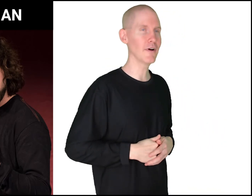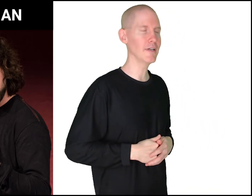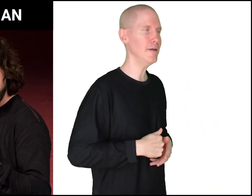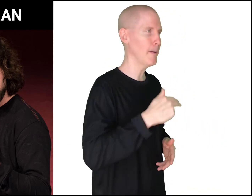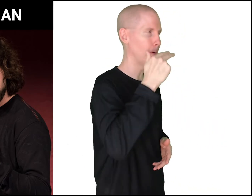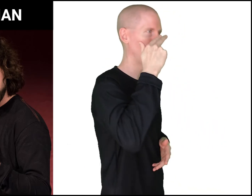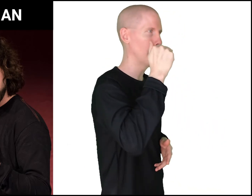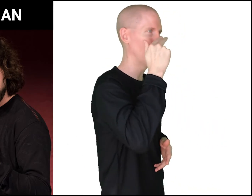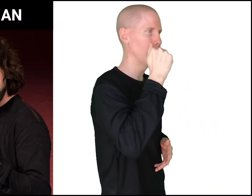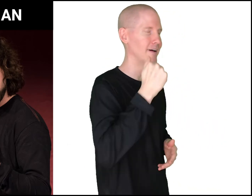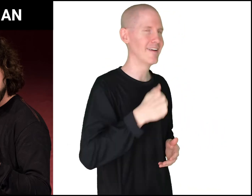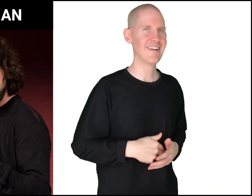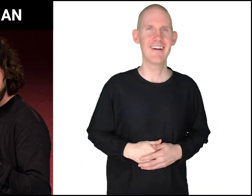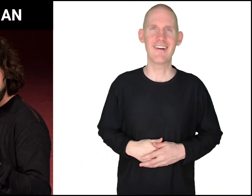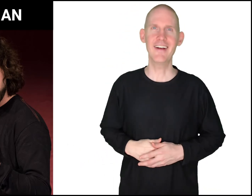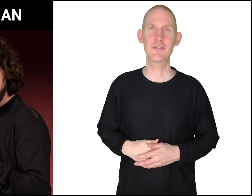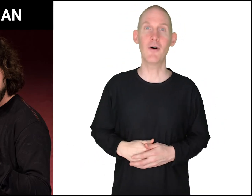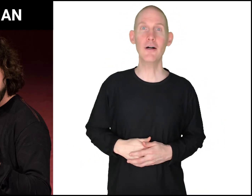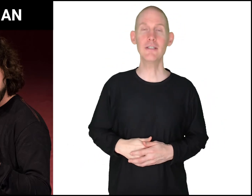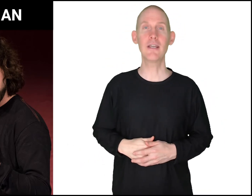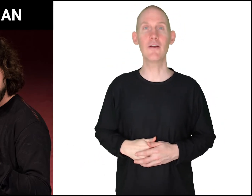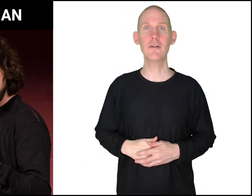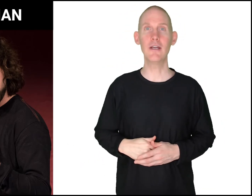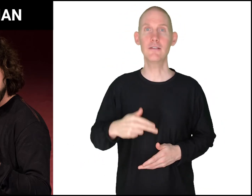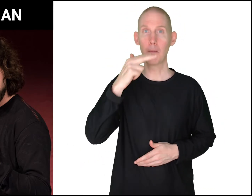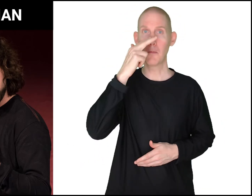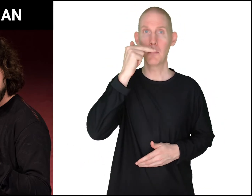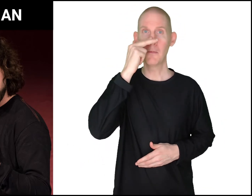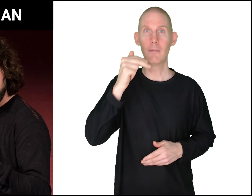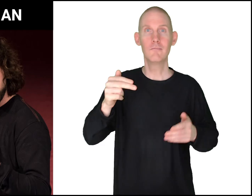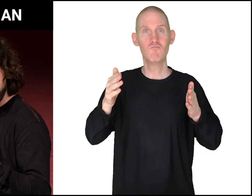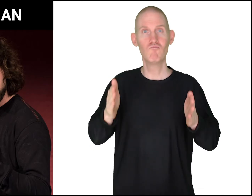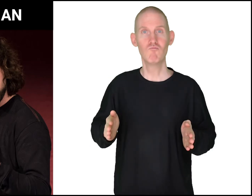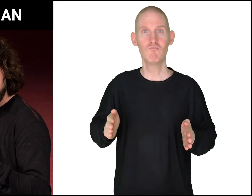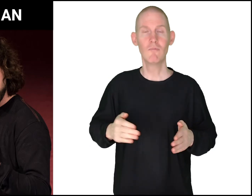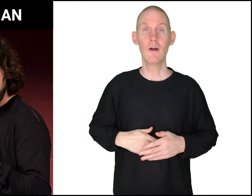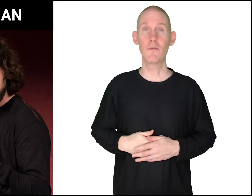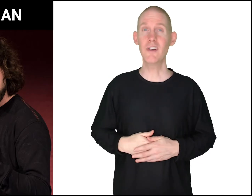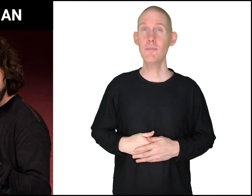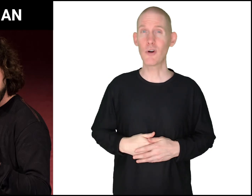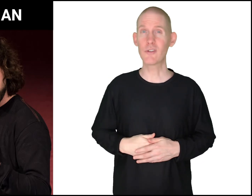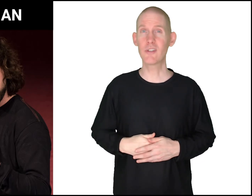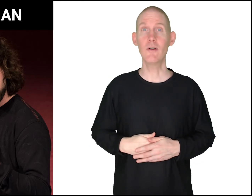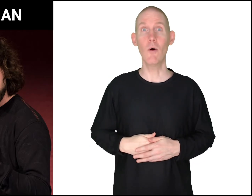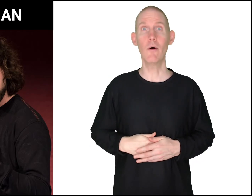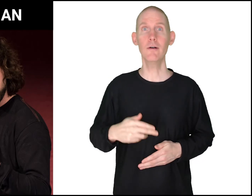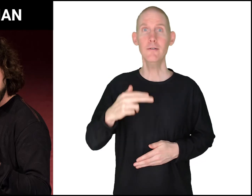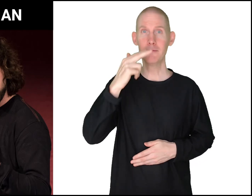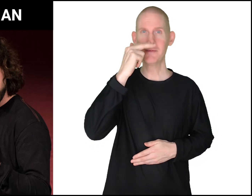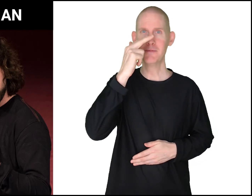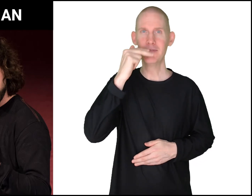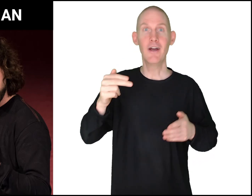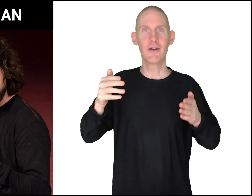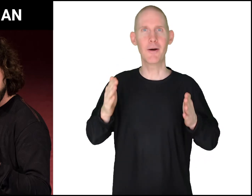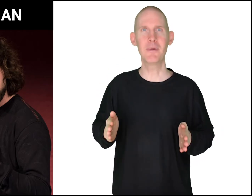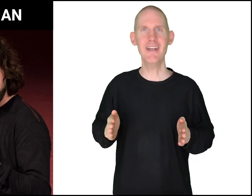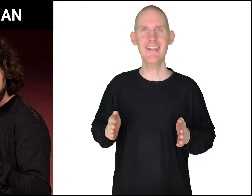funny, all right, so all together it's funny person or